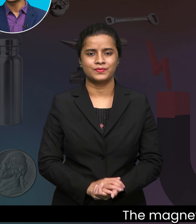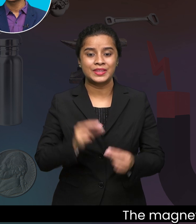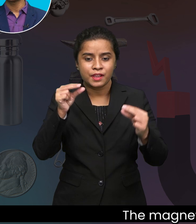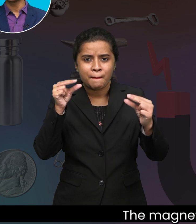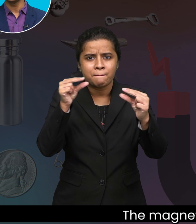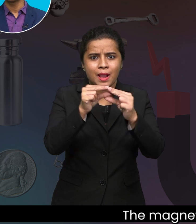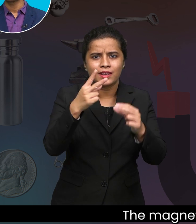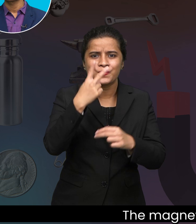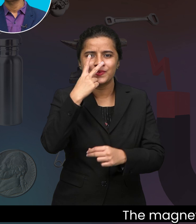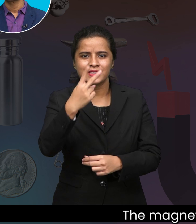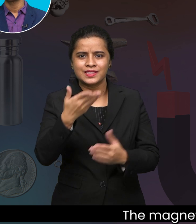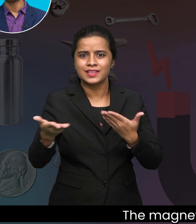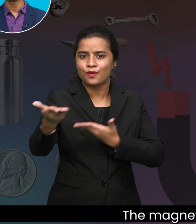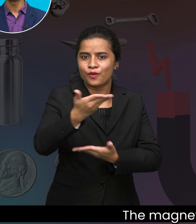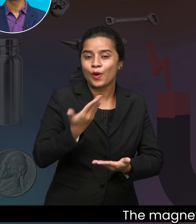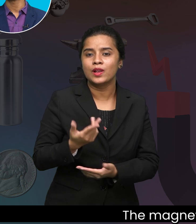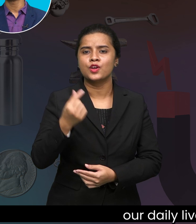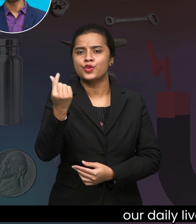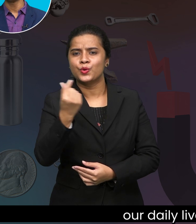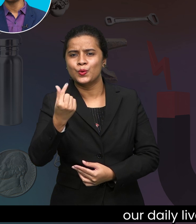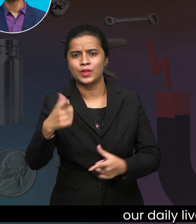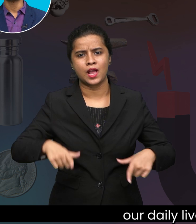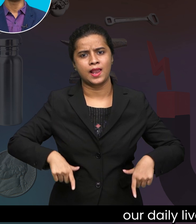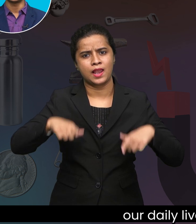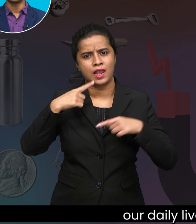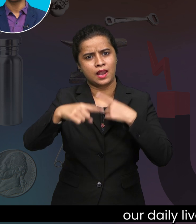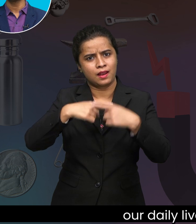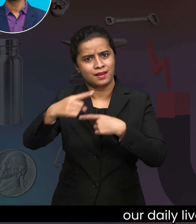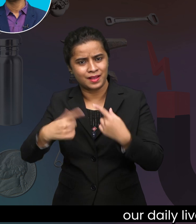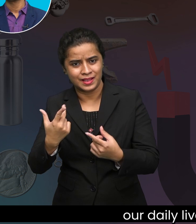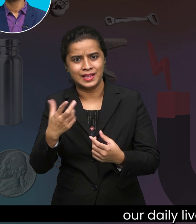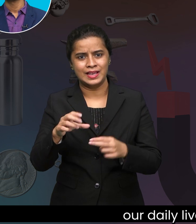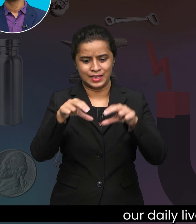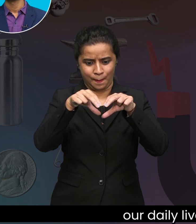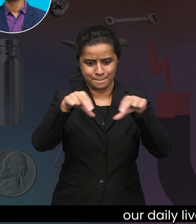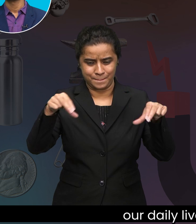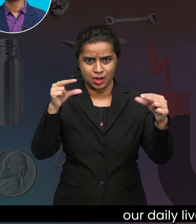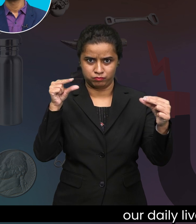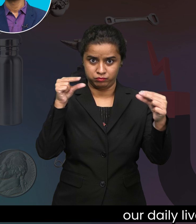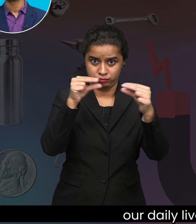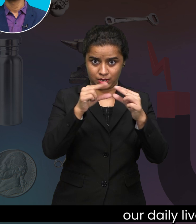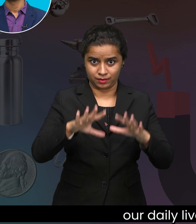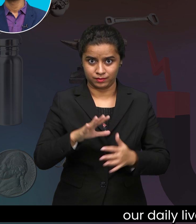The magnets we see and use in our daily lives are bar magnets,